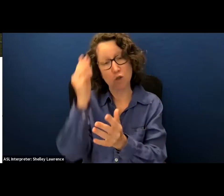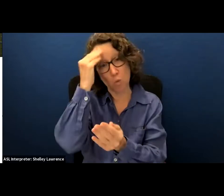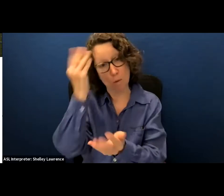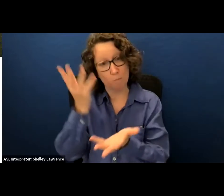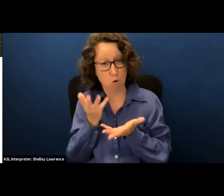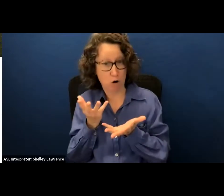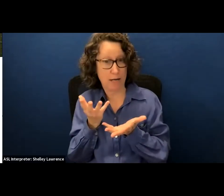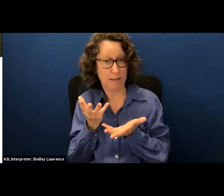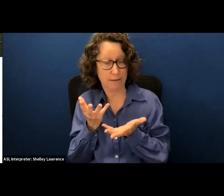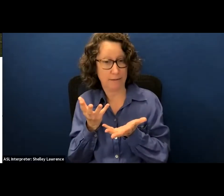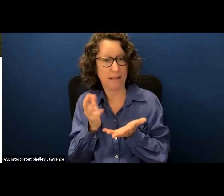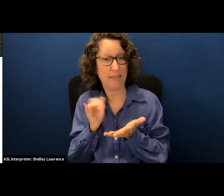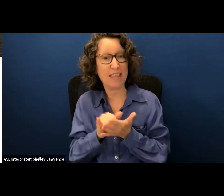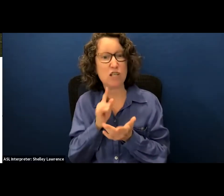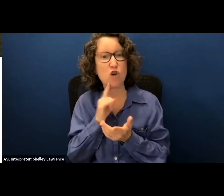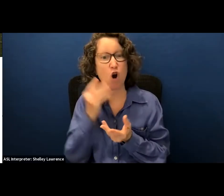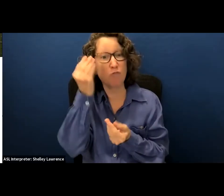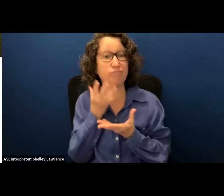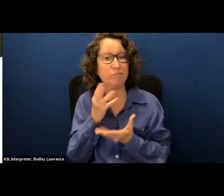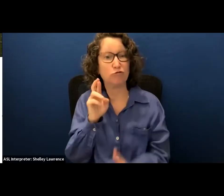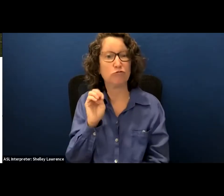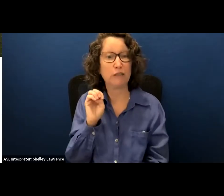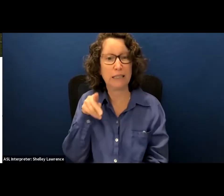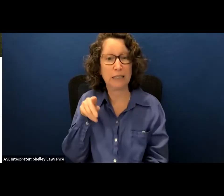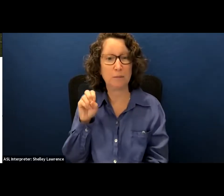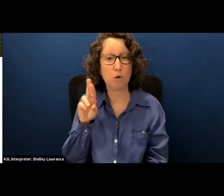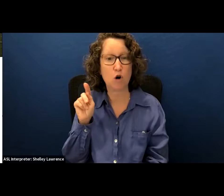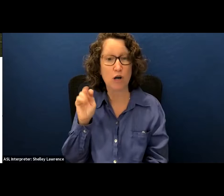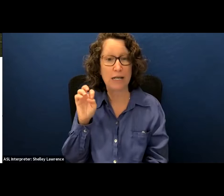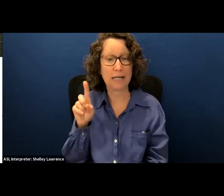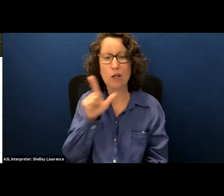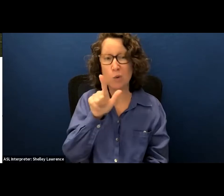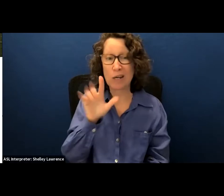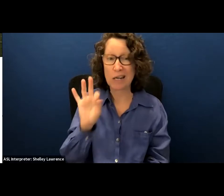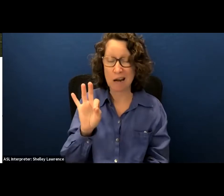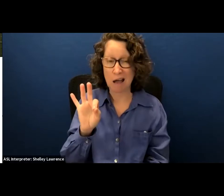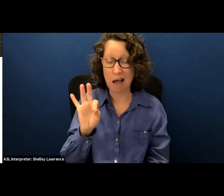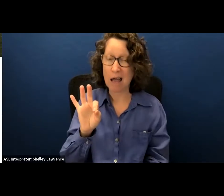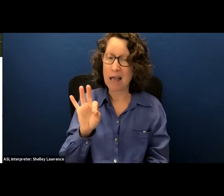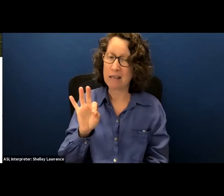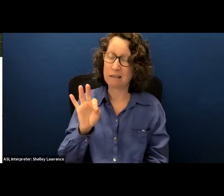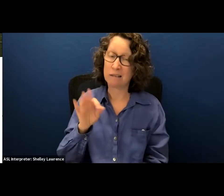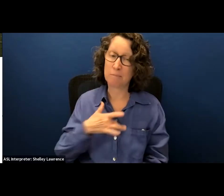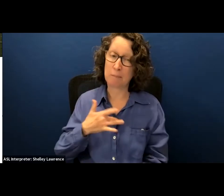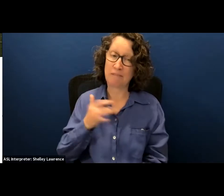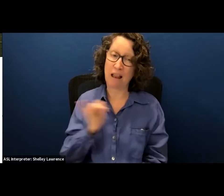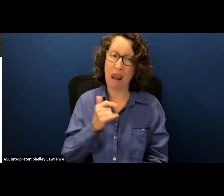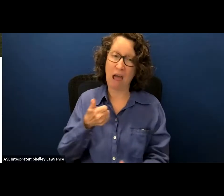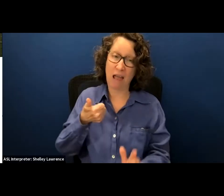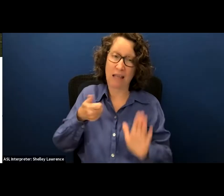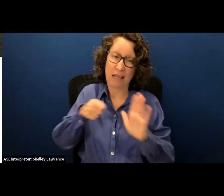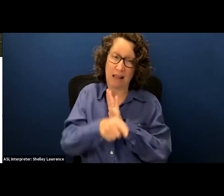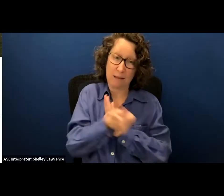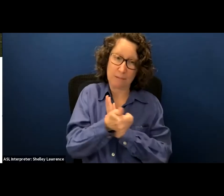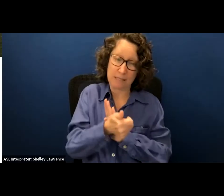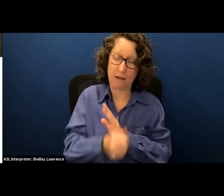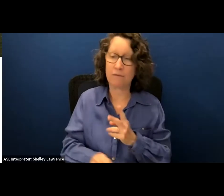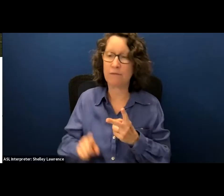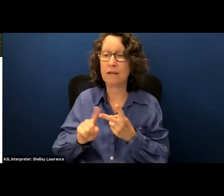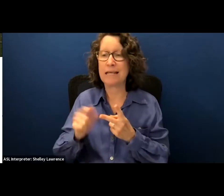to us. These are the ones that are reported. 29 were suicidal ideation, 17 were